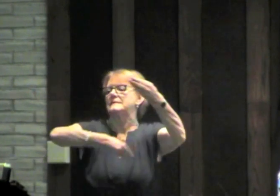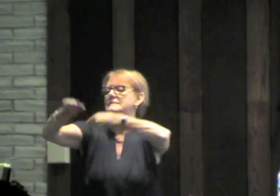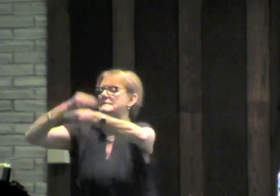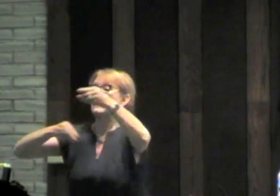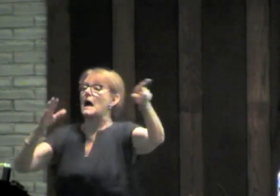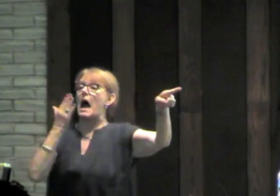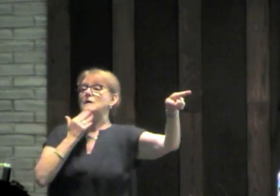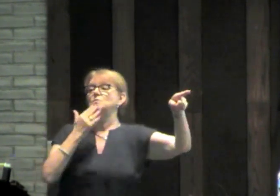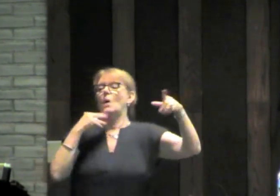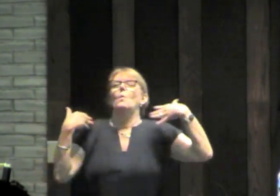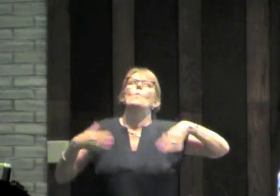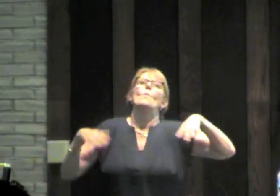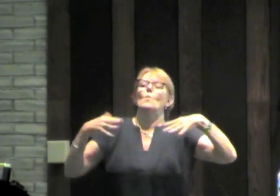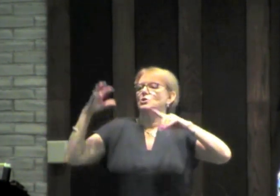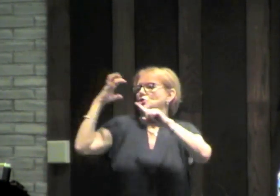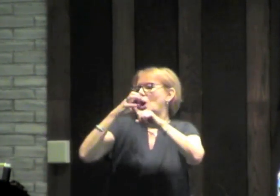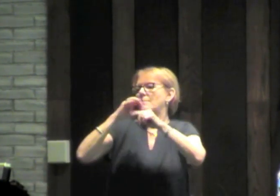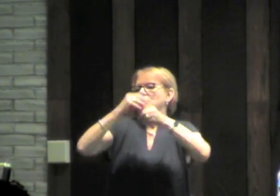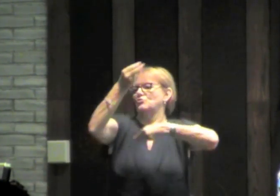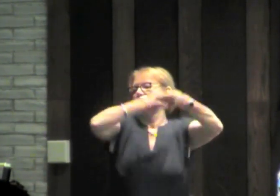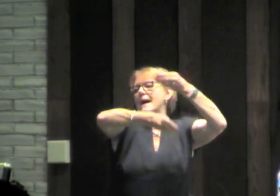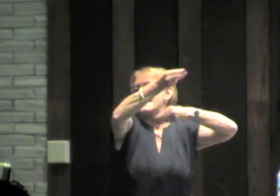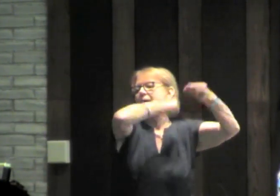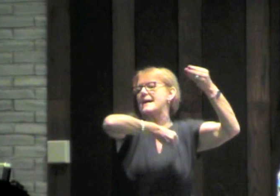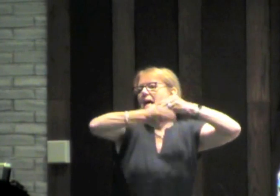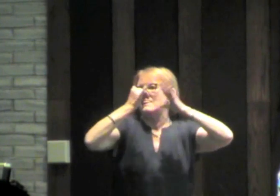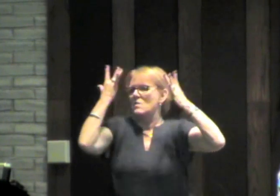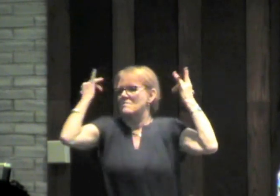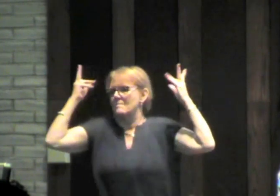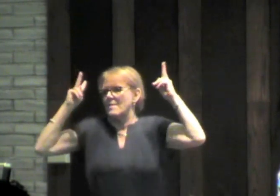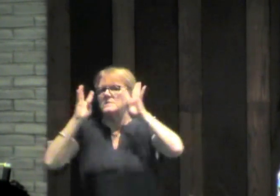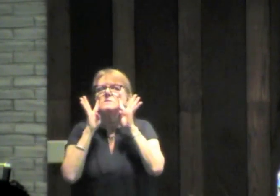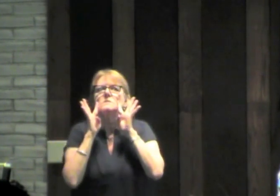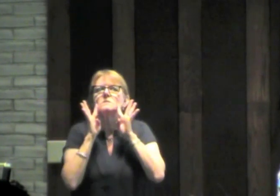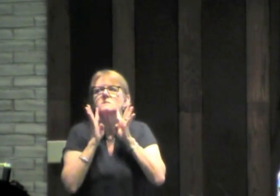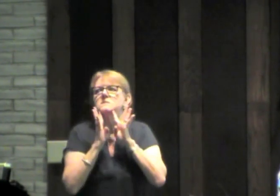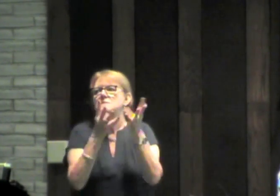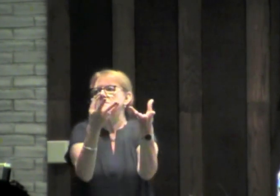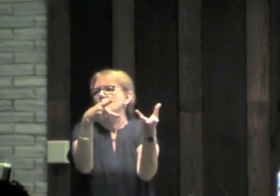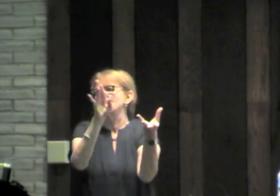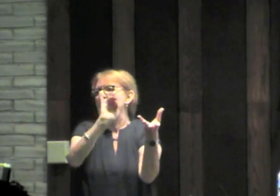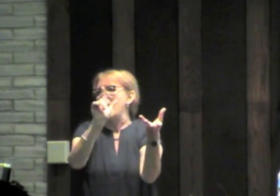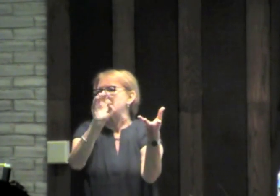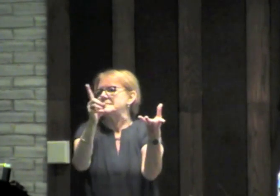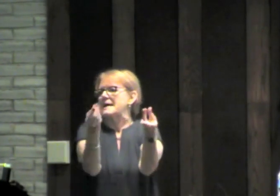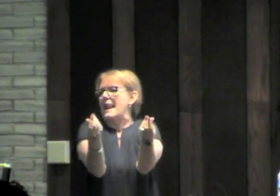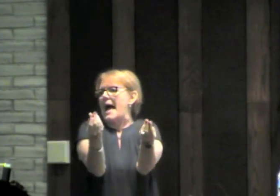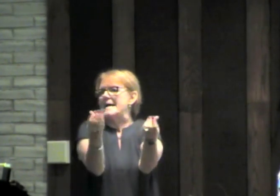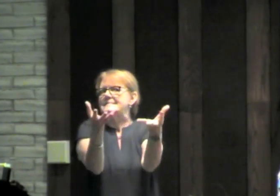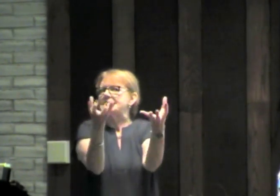And this was a great center of trade. You know, the Israelites are great traders because,